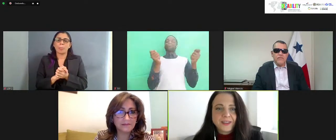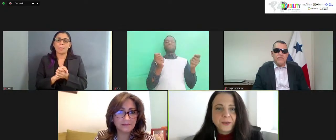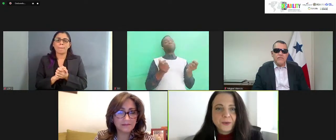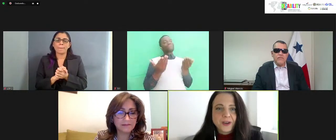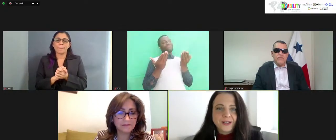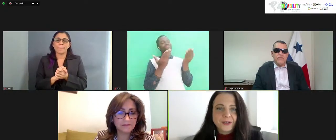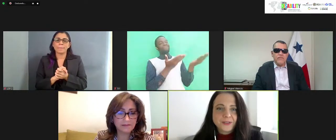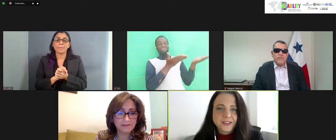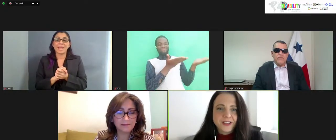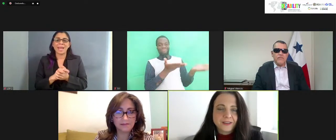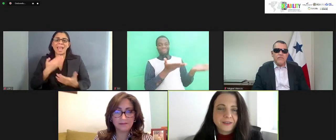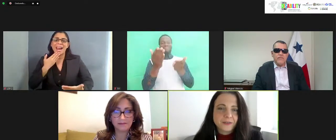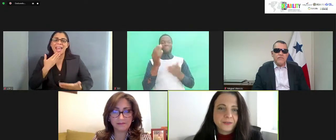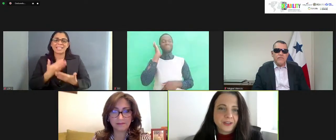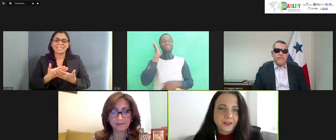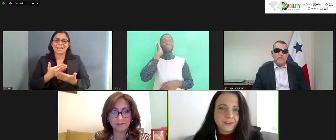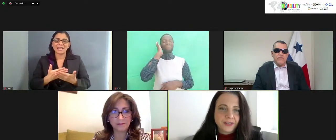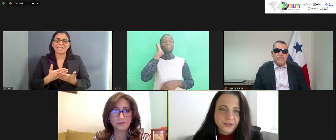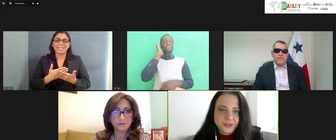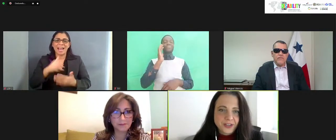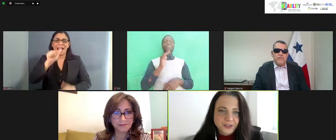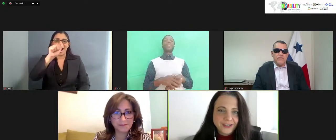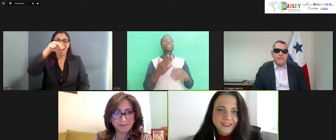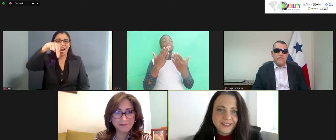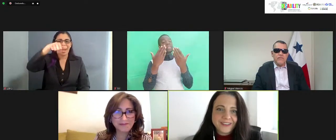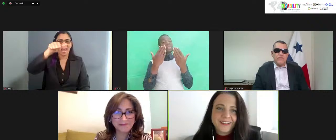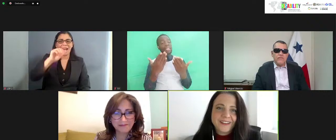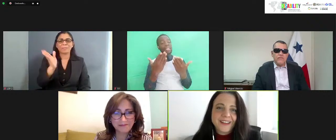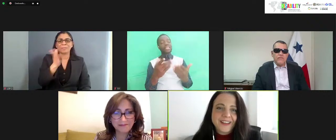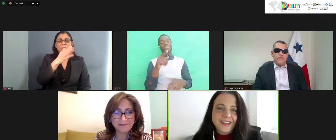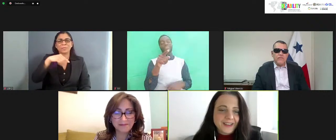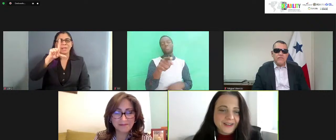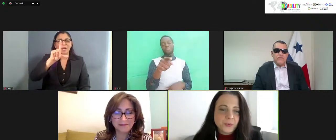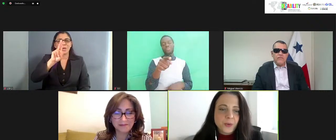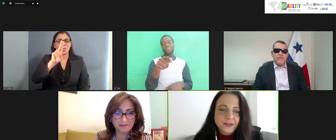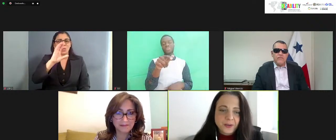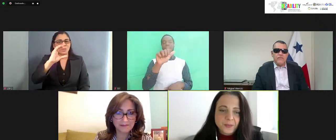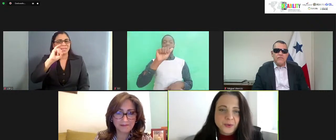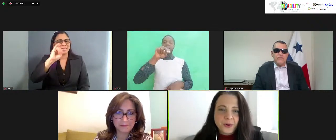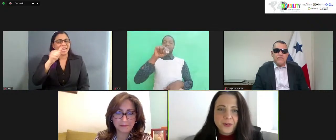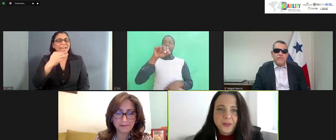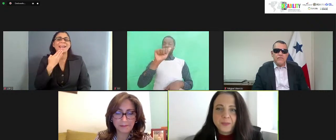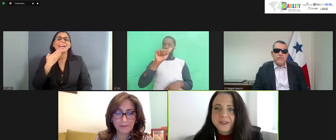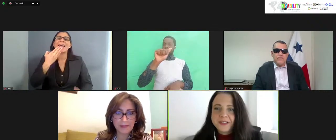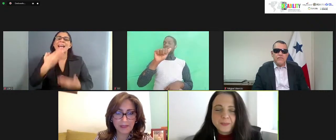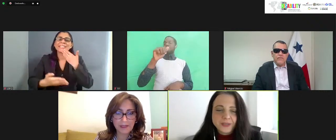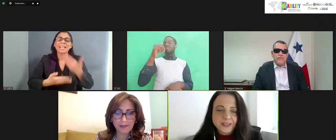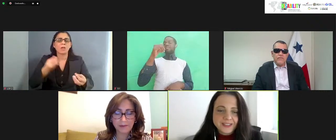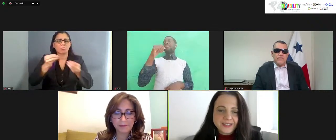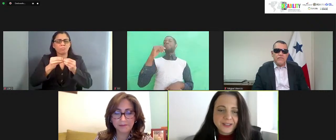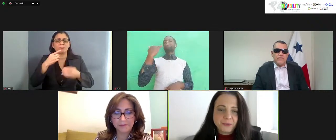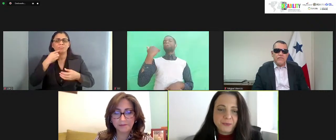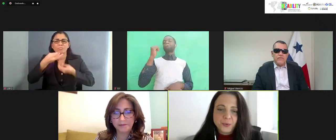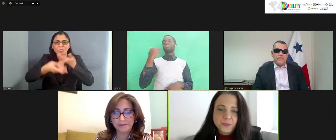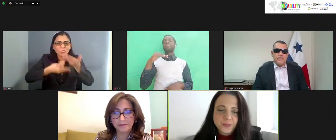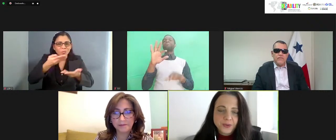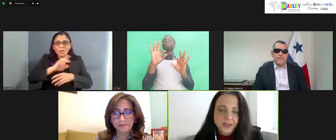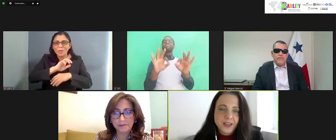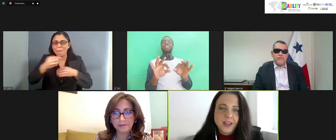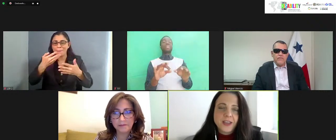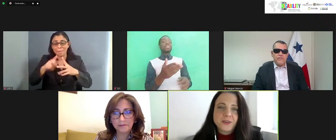thank you anna lucia with a lovely introduction and welcome to all the participants in the